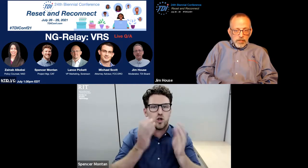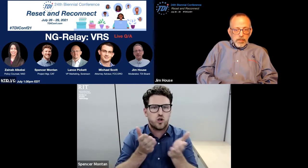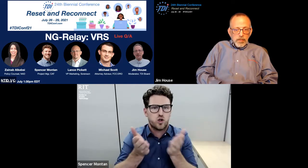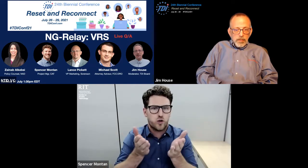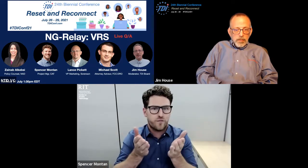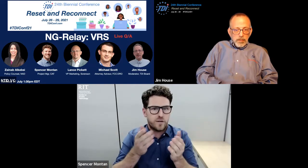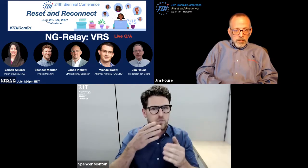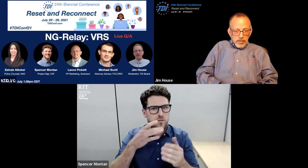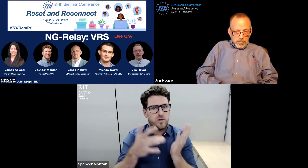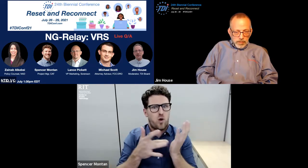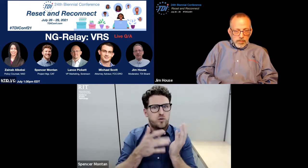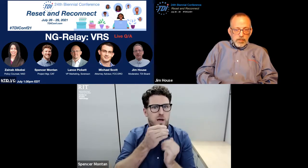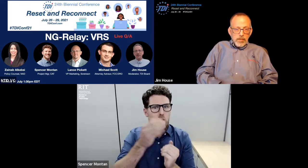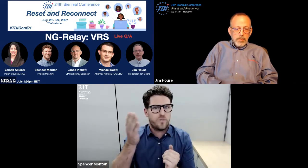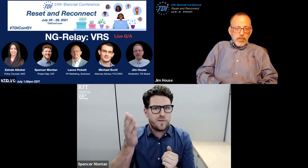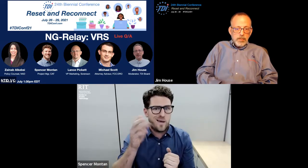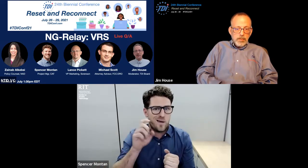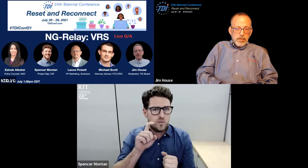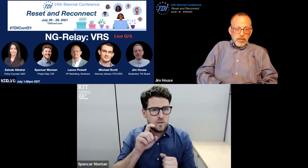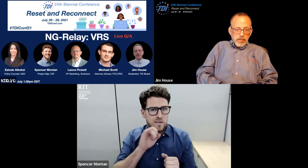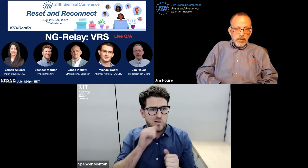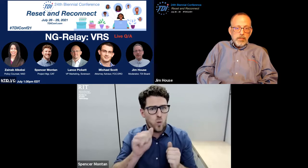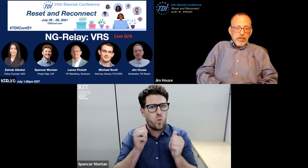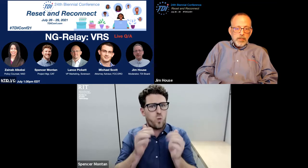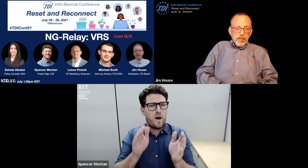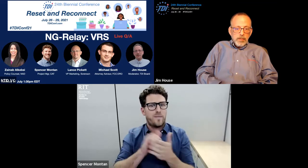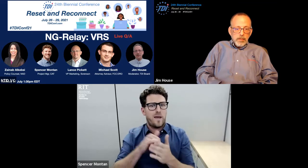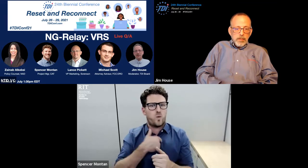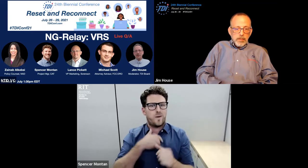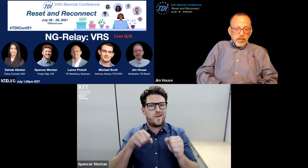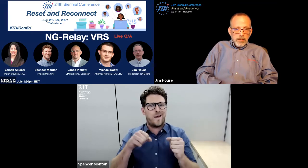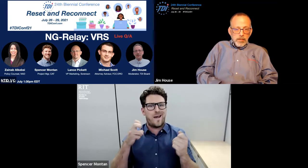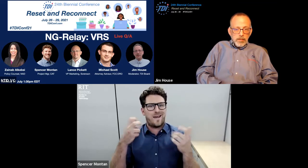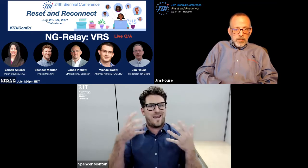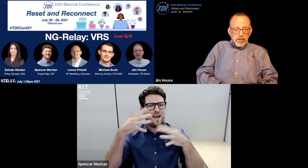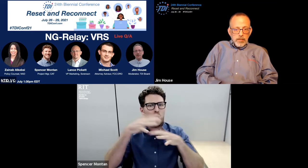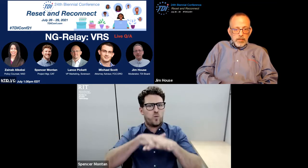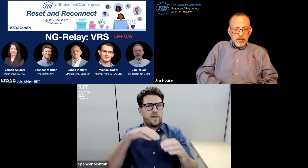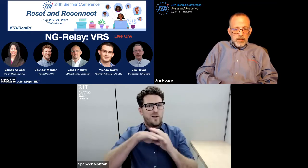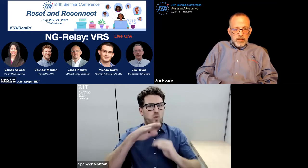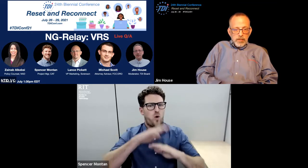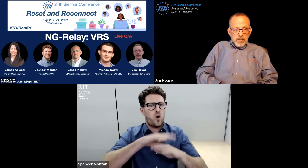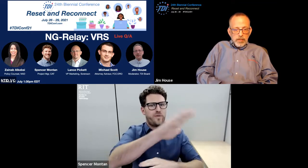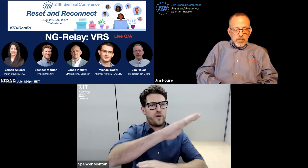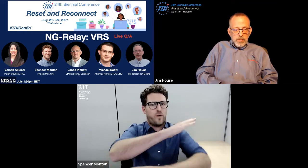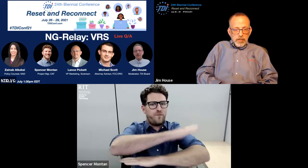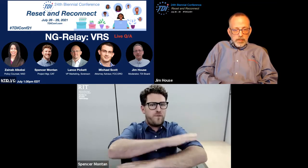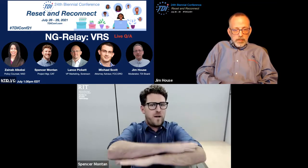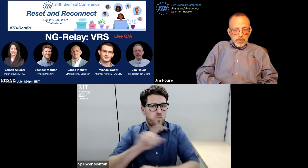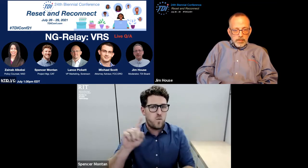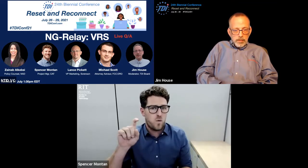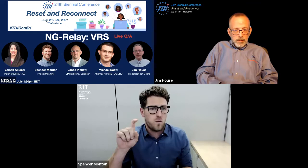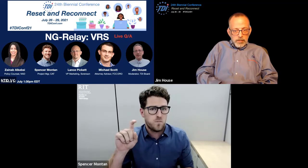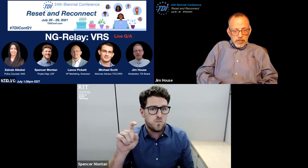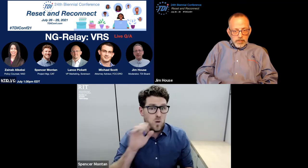WhatsApp, all of those are communication service technologies out there. Is there a way that we can integrate this